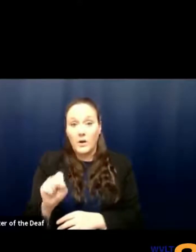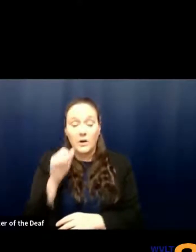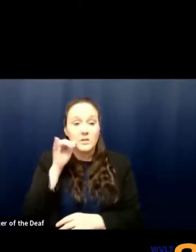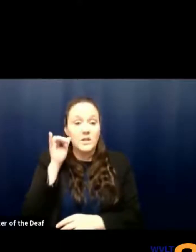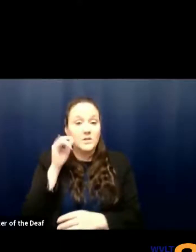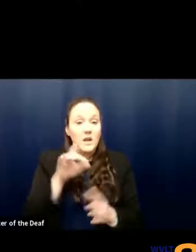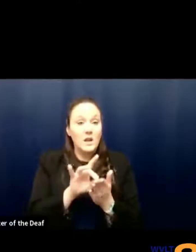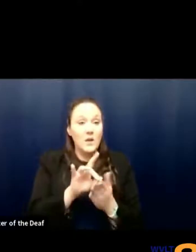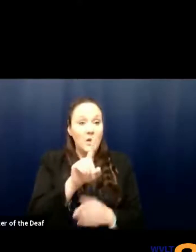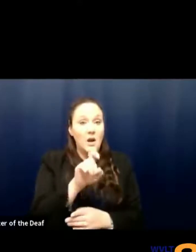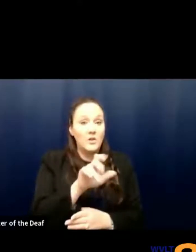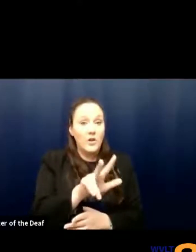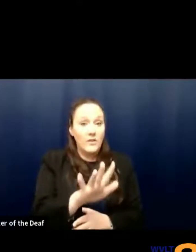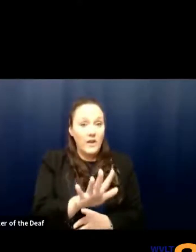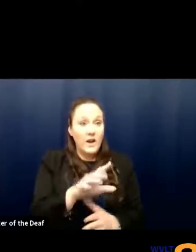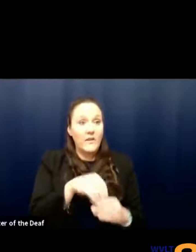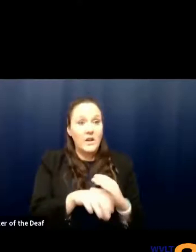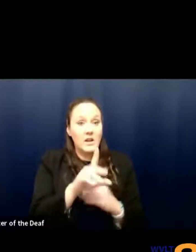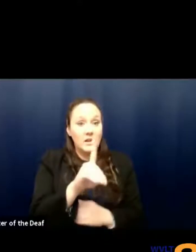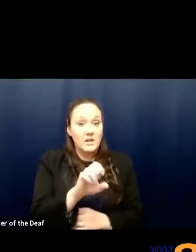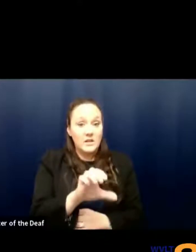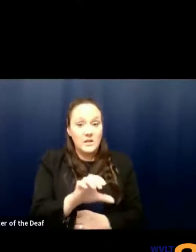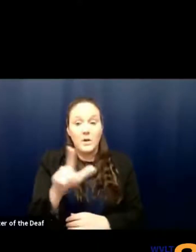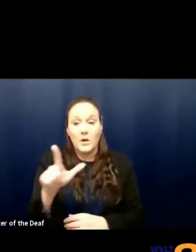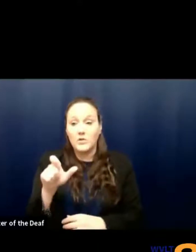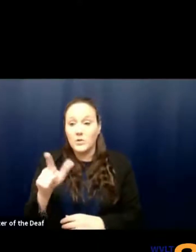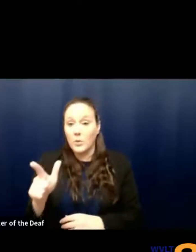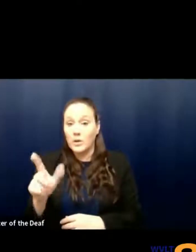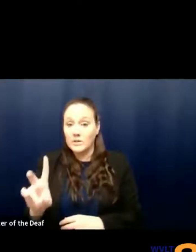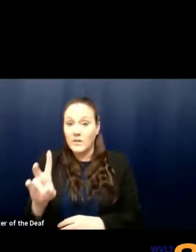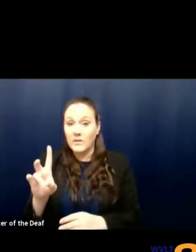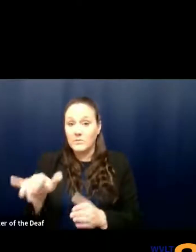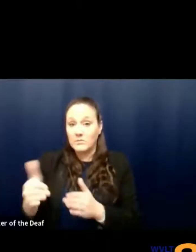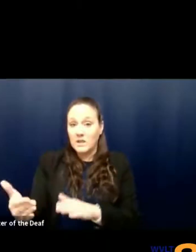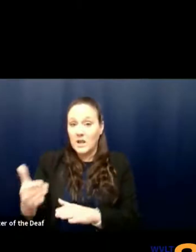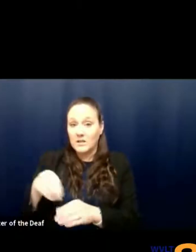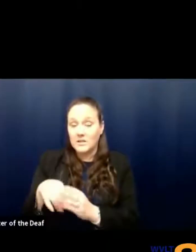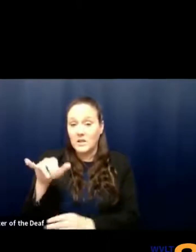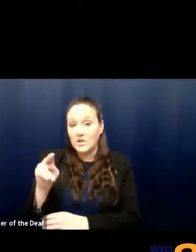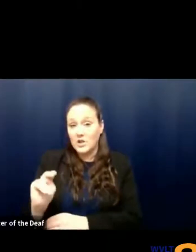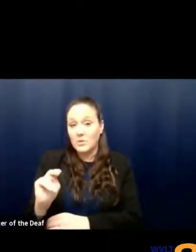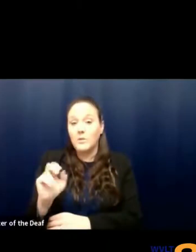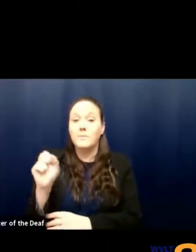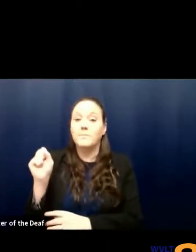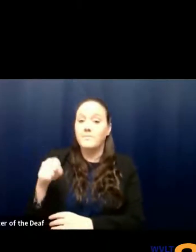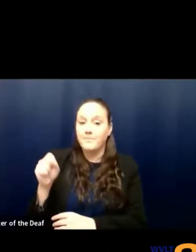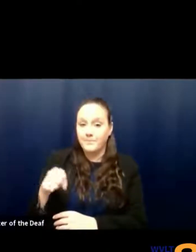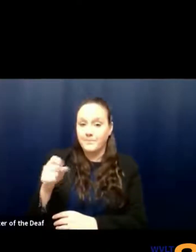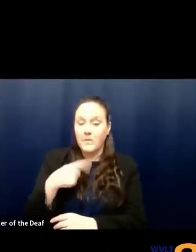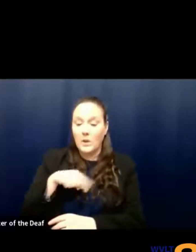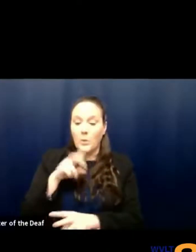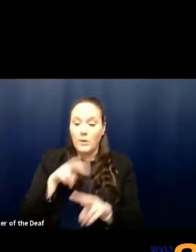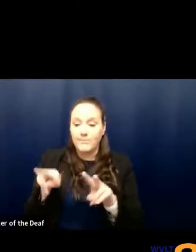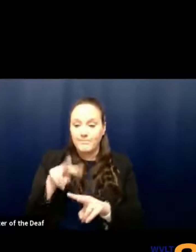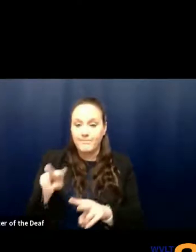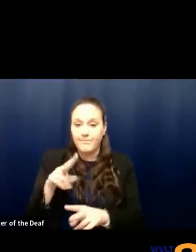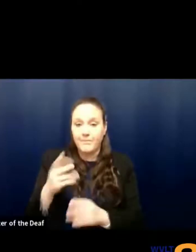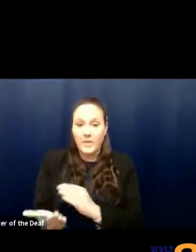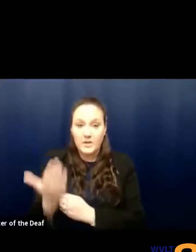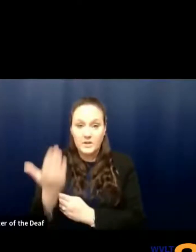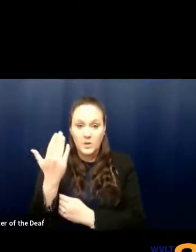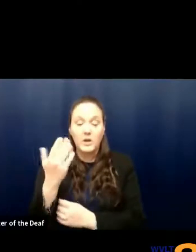135 deaths in December and 127 deaths in January. Actually, yes, we looked at that this morning, and